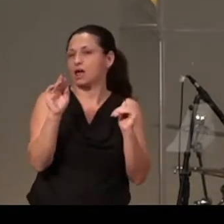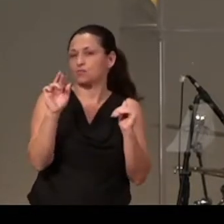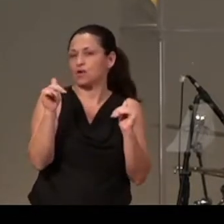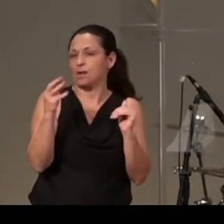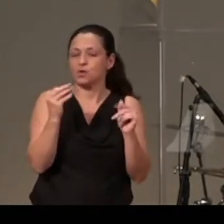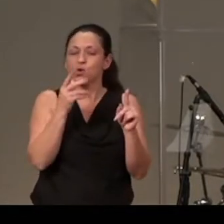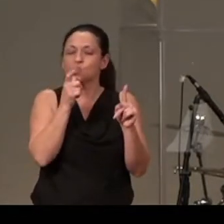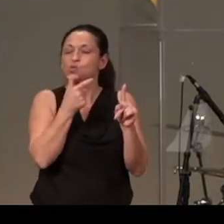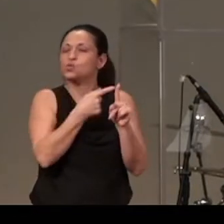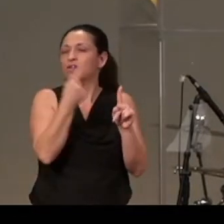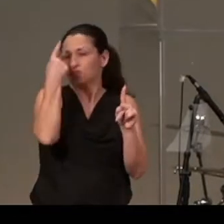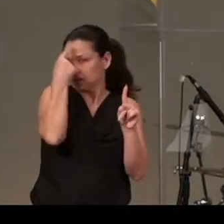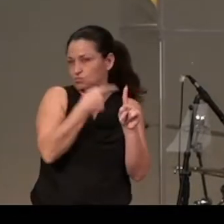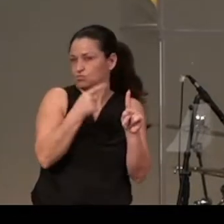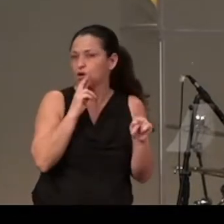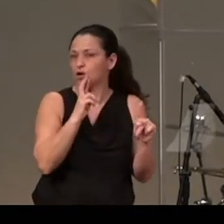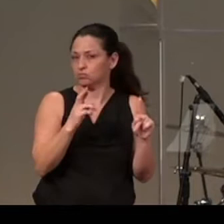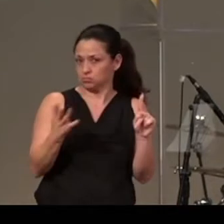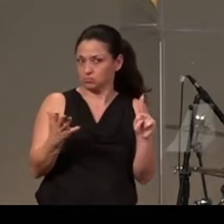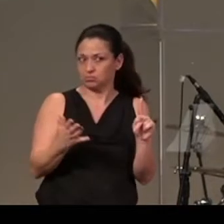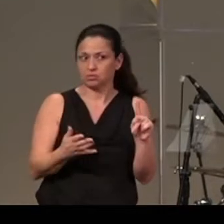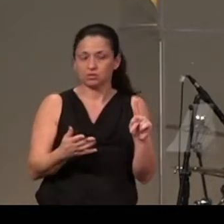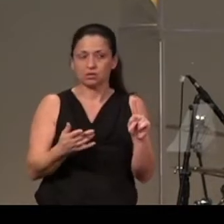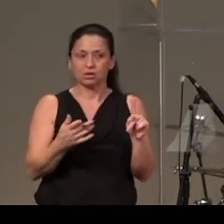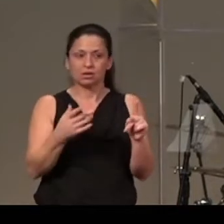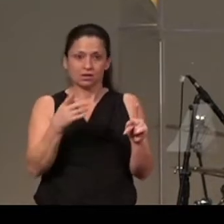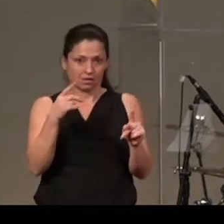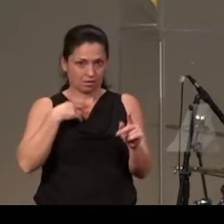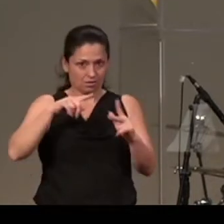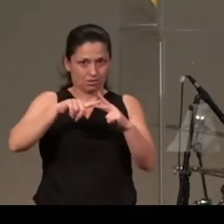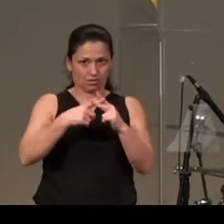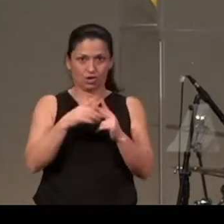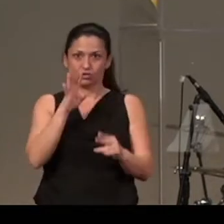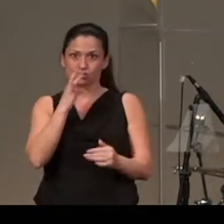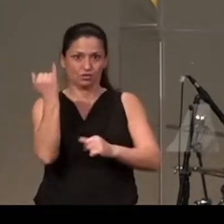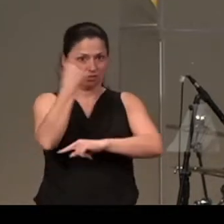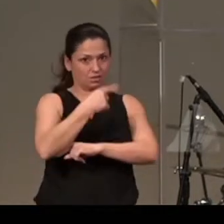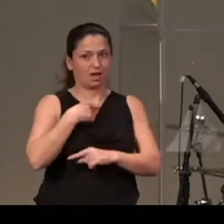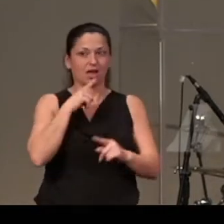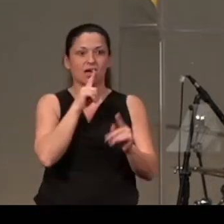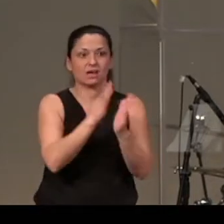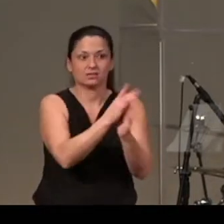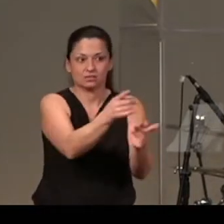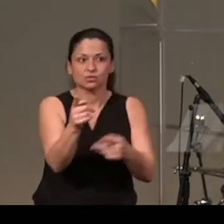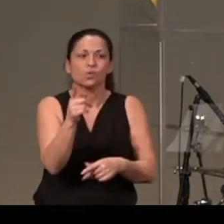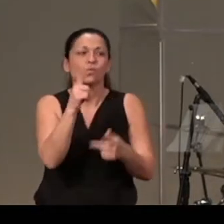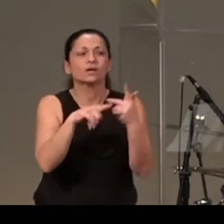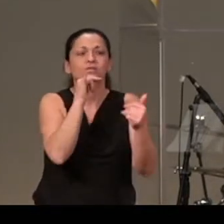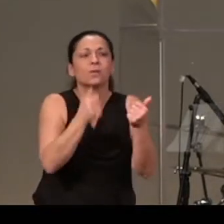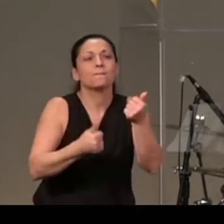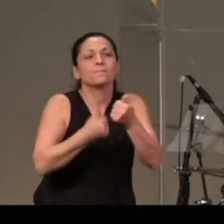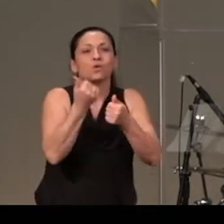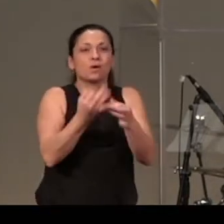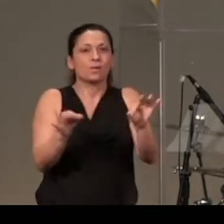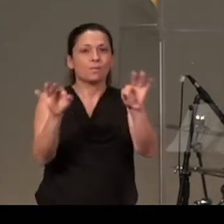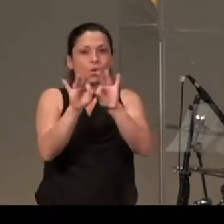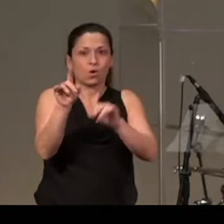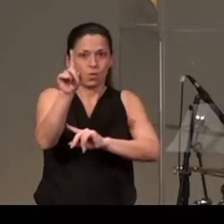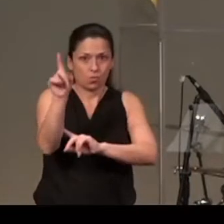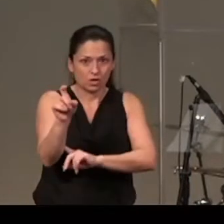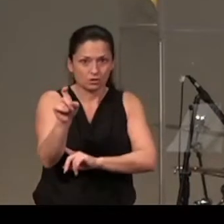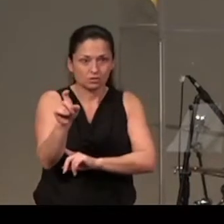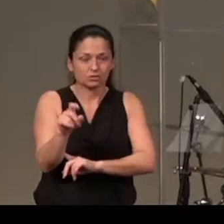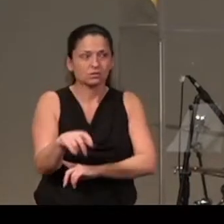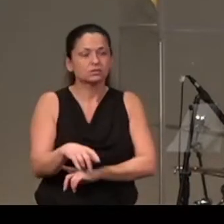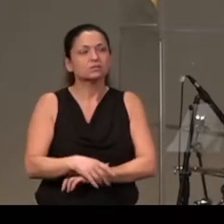the beginning to ask what's the most important question in life? And isn't that the question they're asking? They're saying, whom do you make